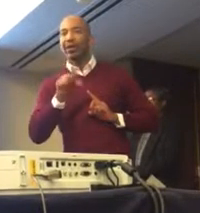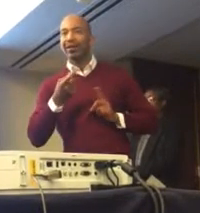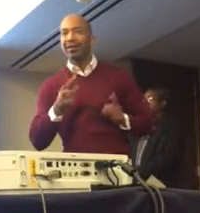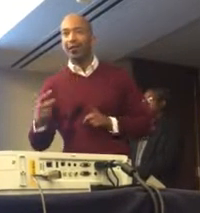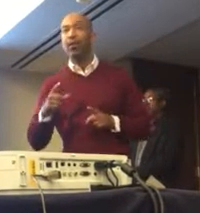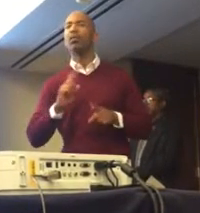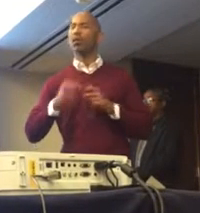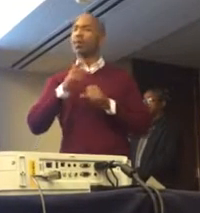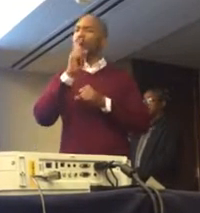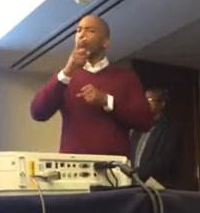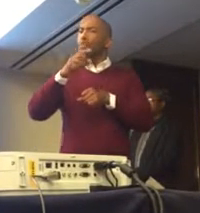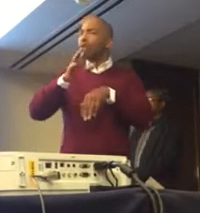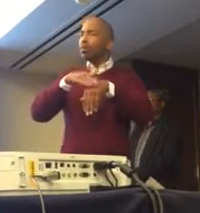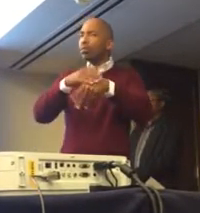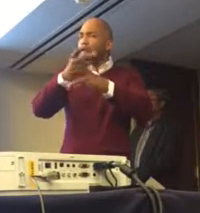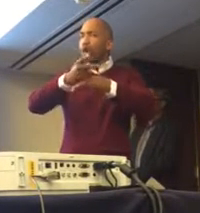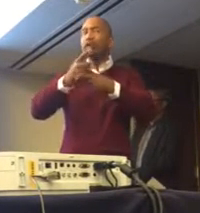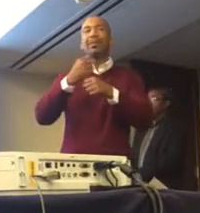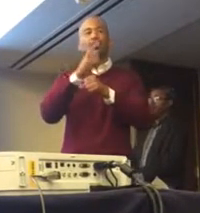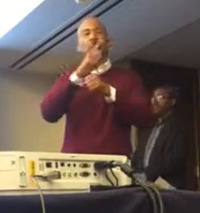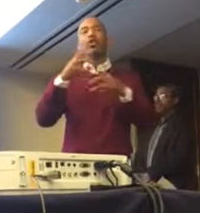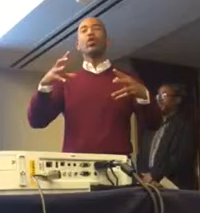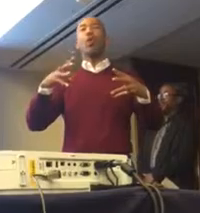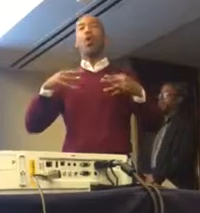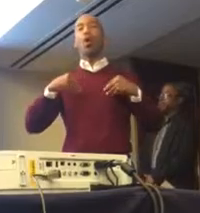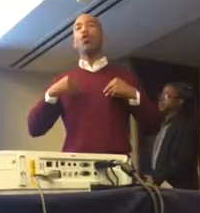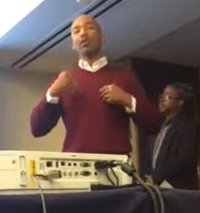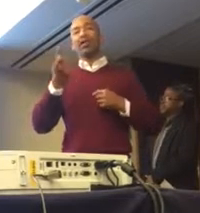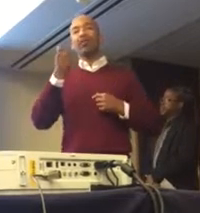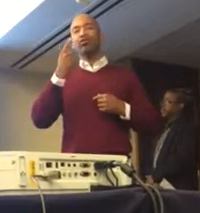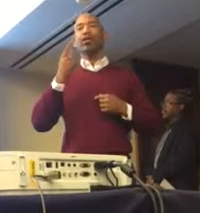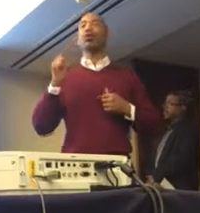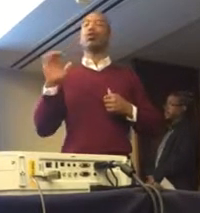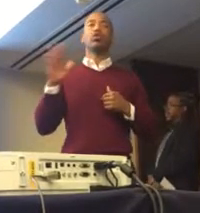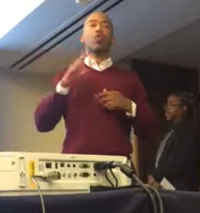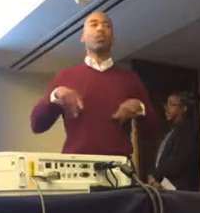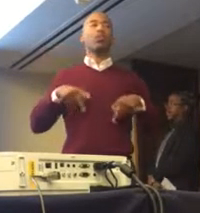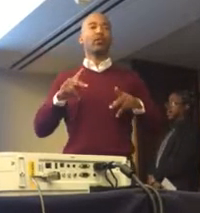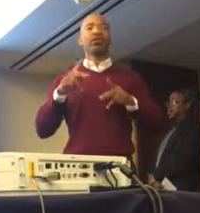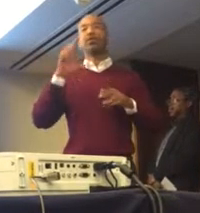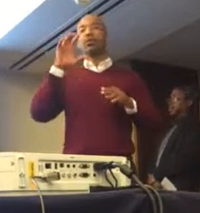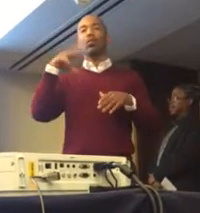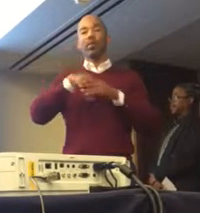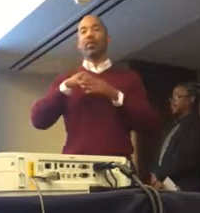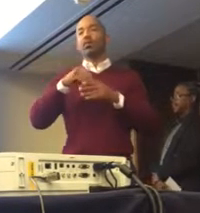cautious when you're going into it that you own all of your privileged identities in those conversations.